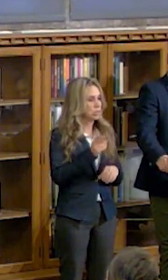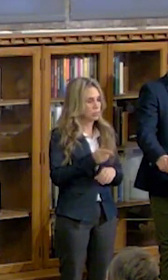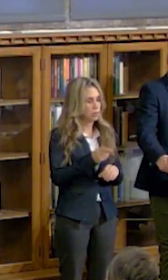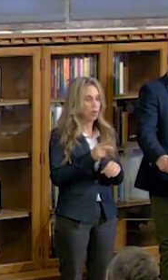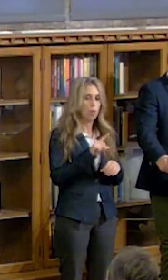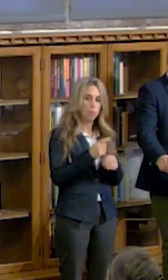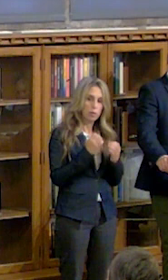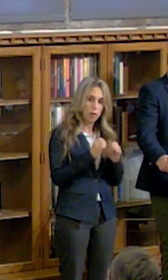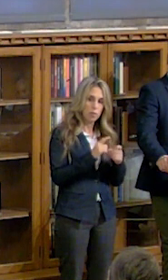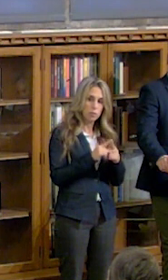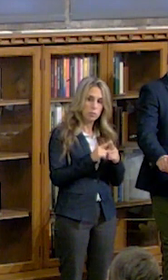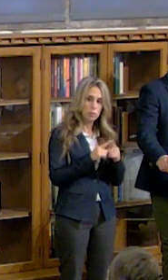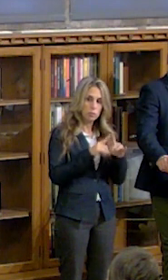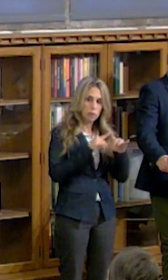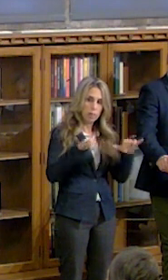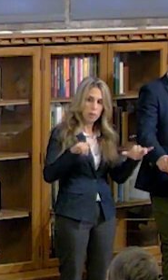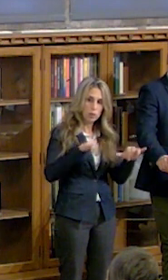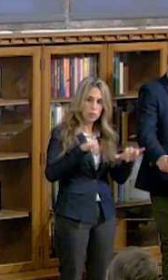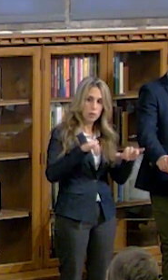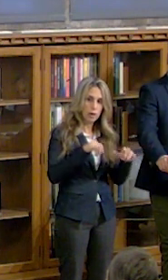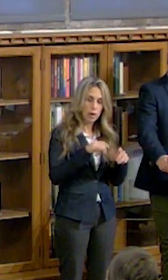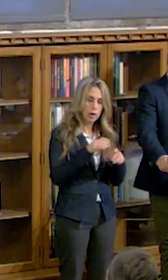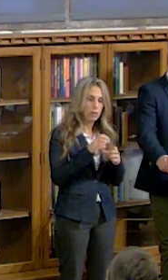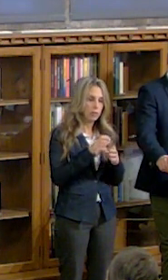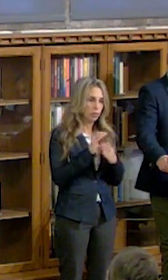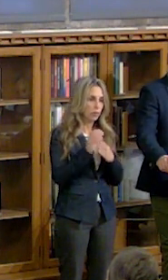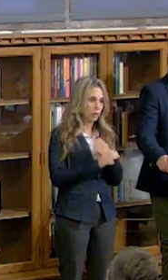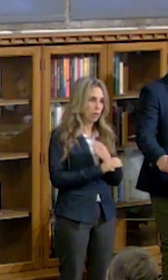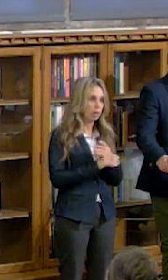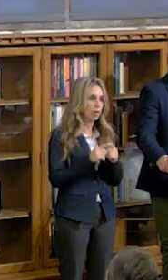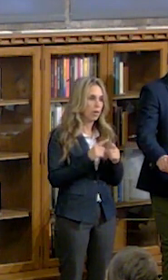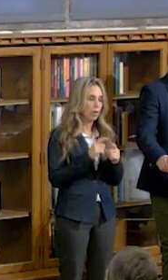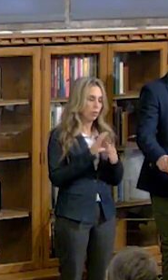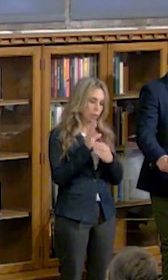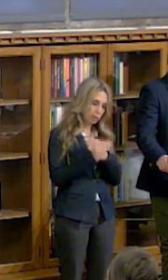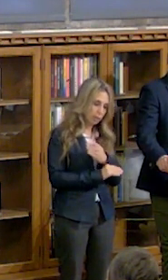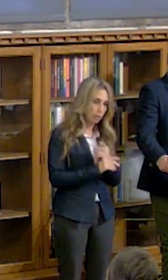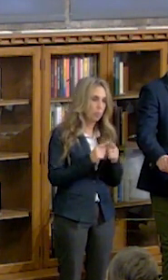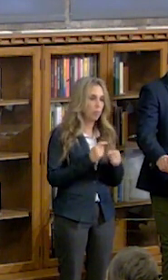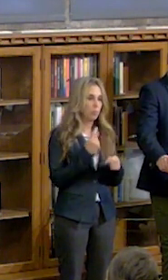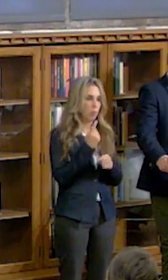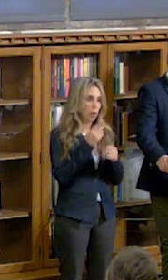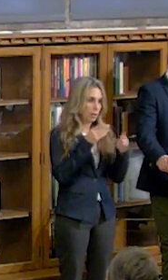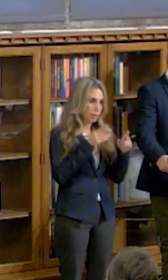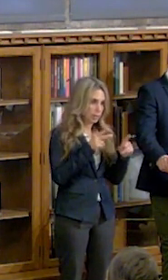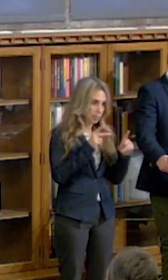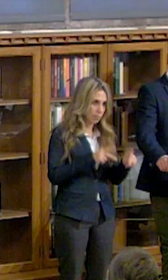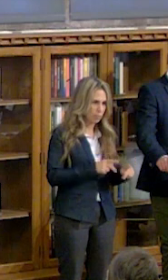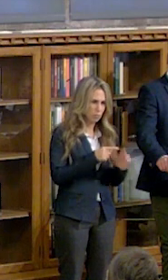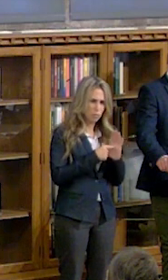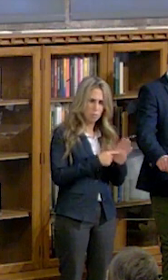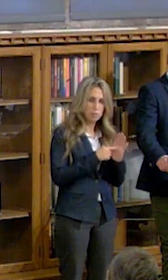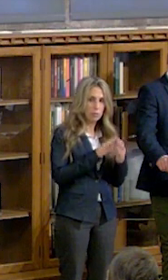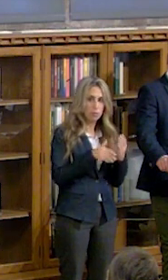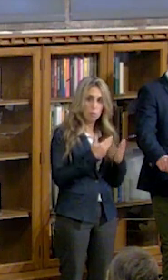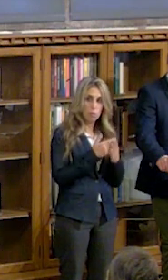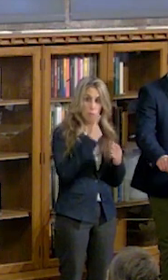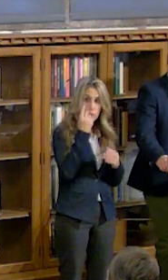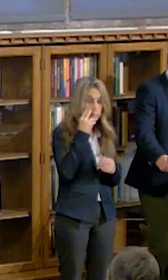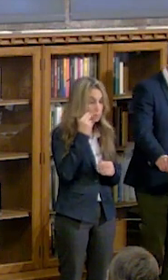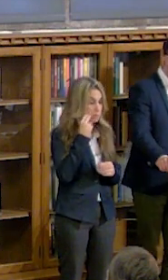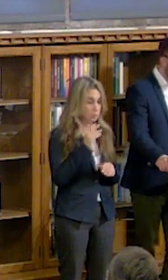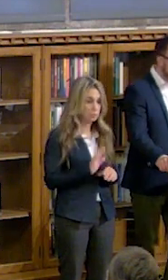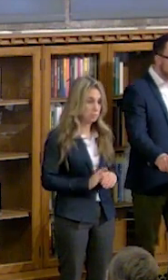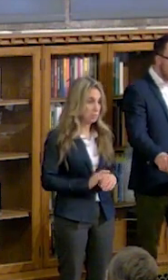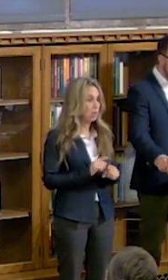only efforts to diversify curricula by appointing a single individuals to represent the entire black experience the